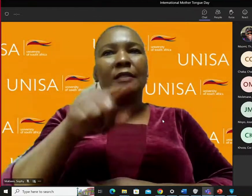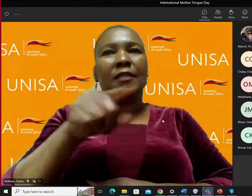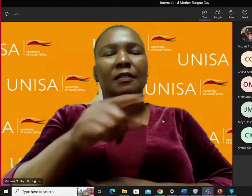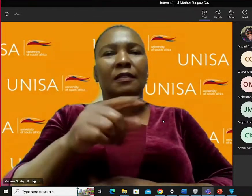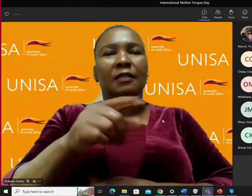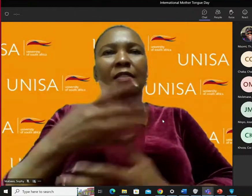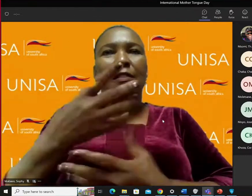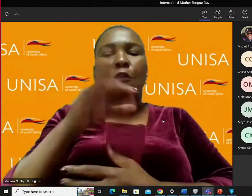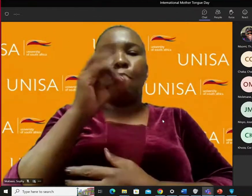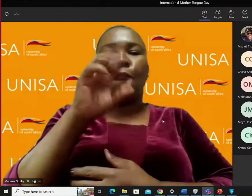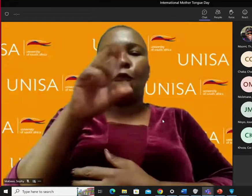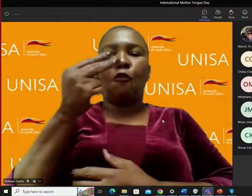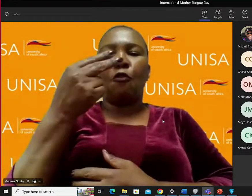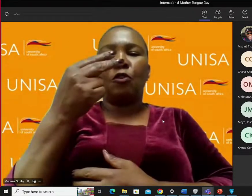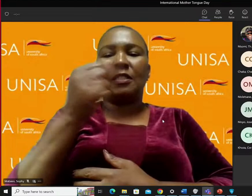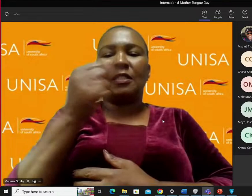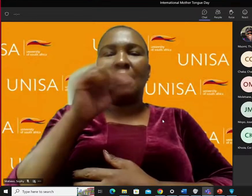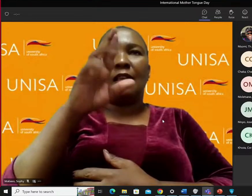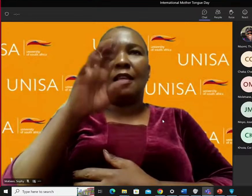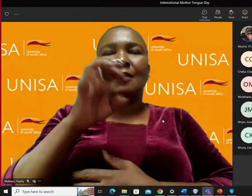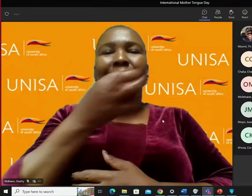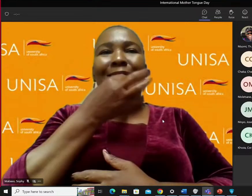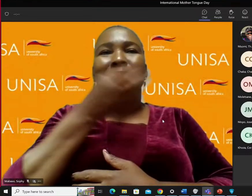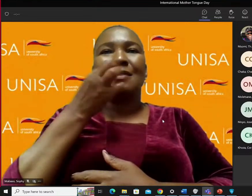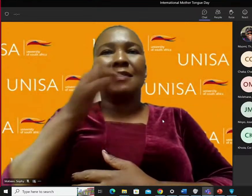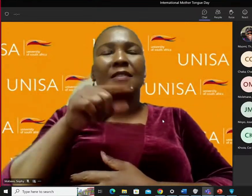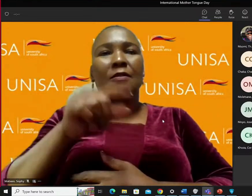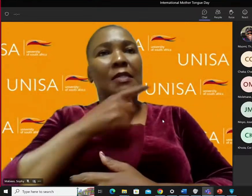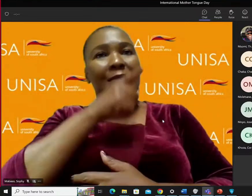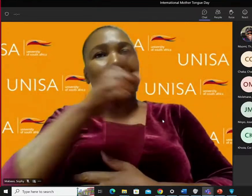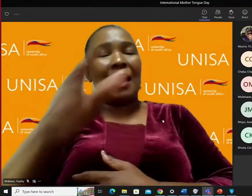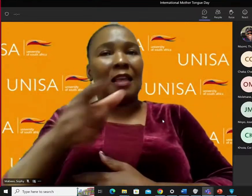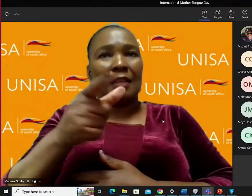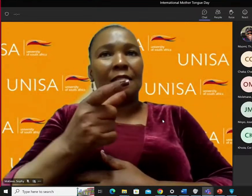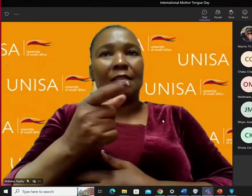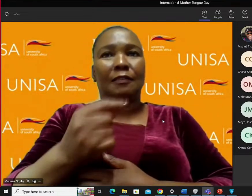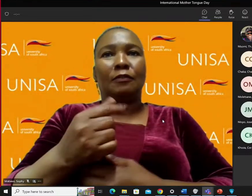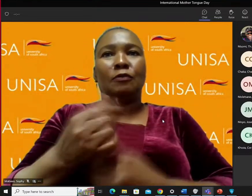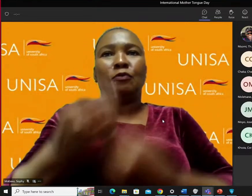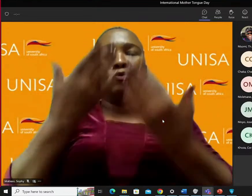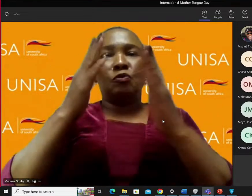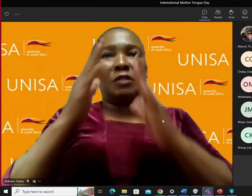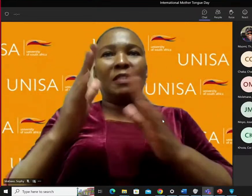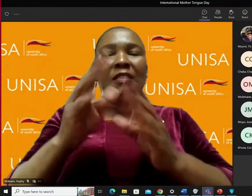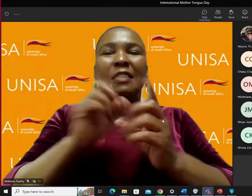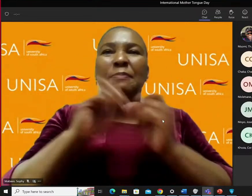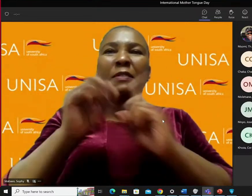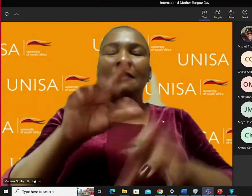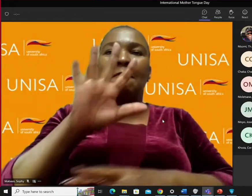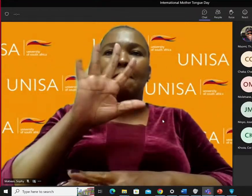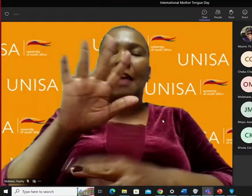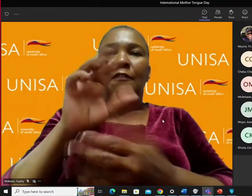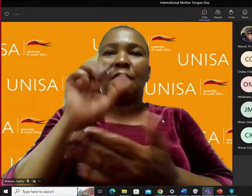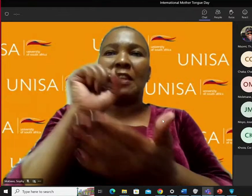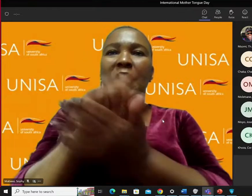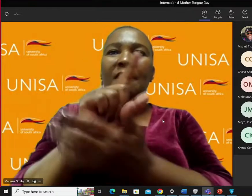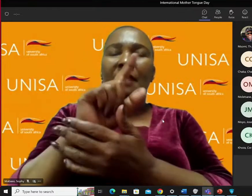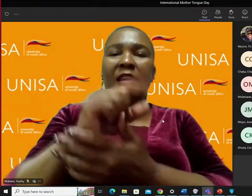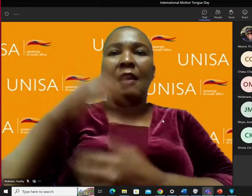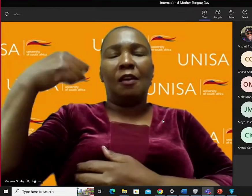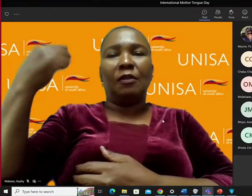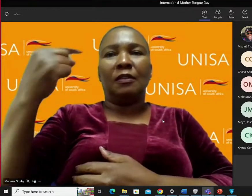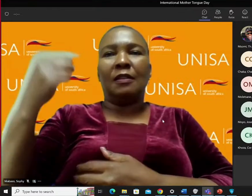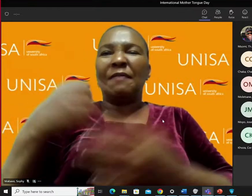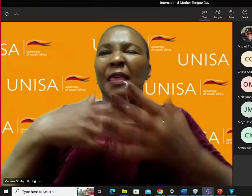and she said how she would tell her students she speaks 5 of the 11 languages. So if at any